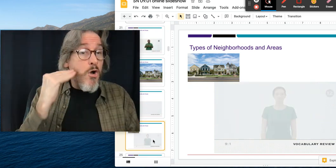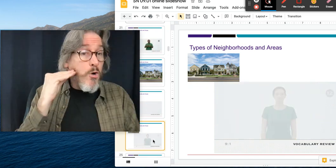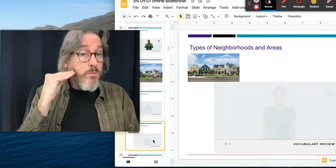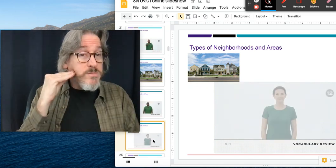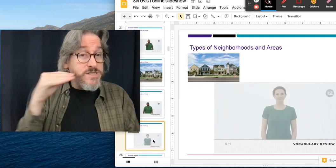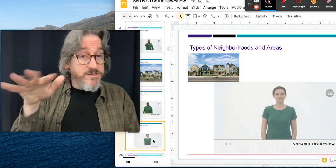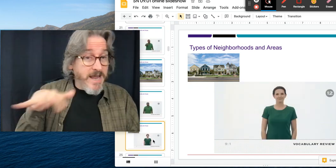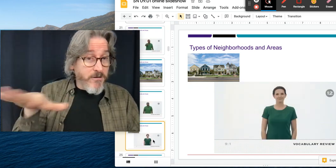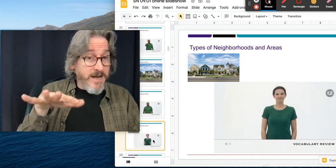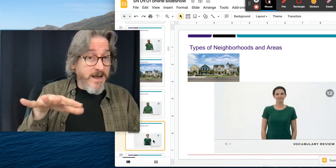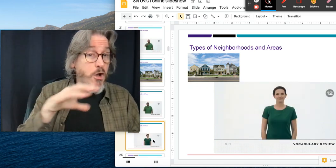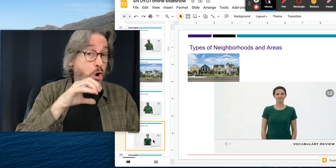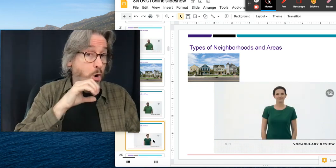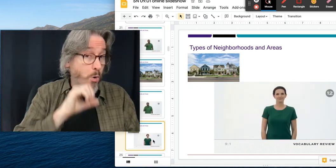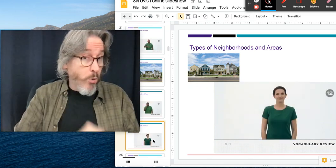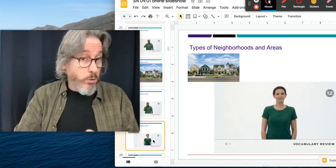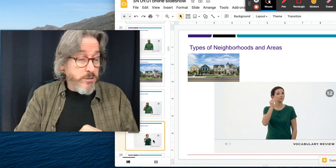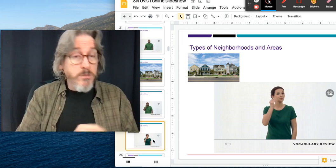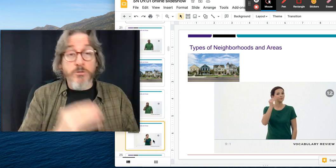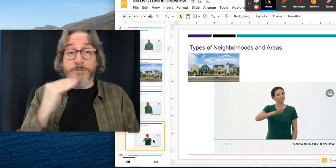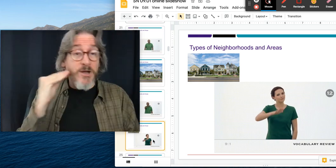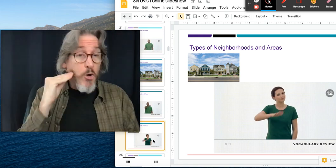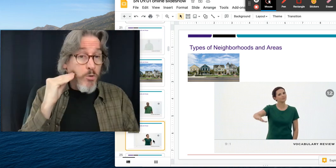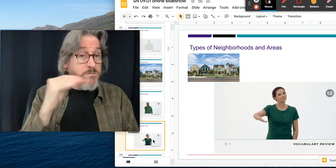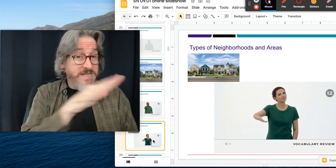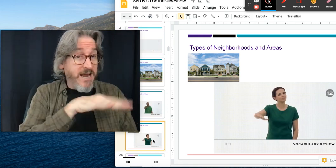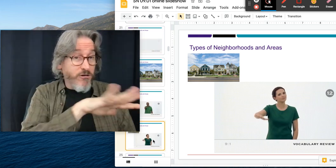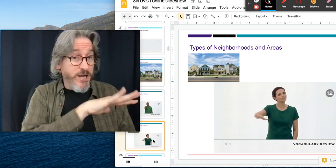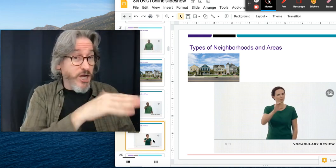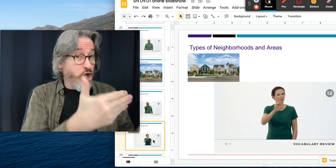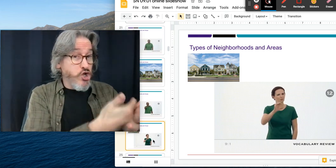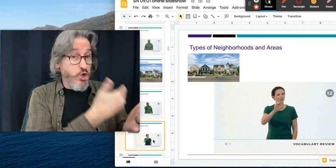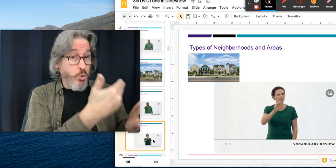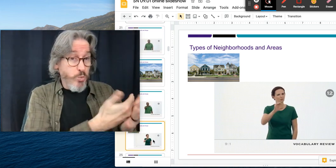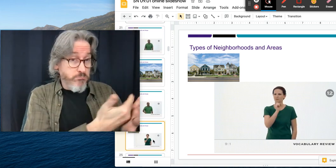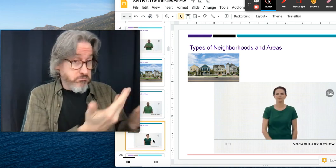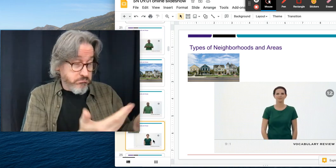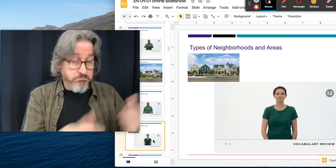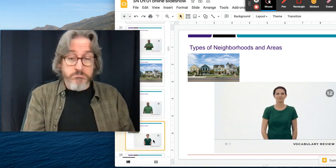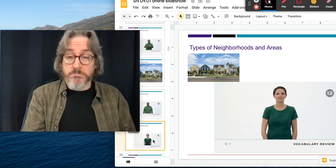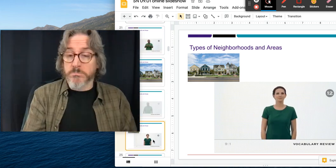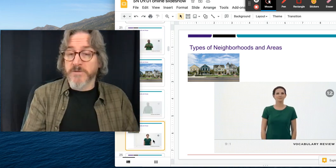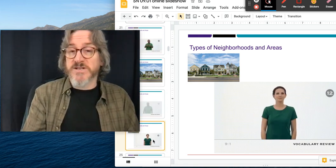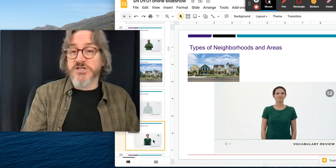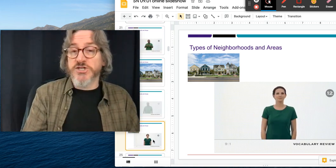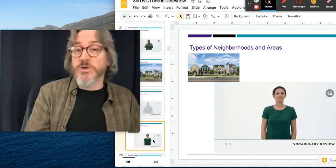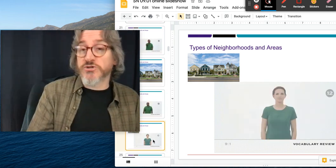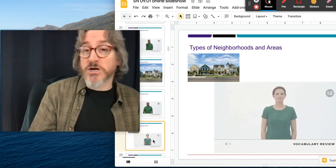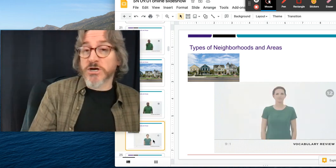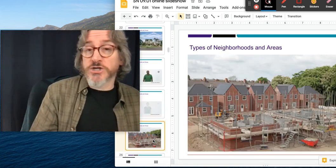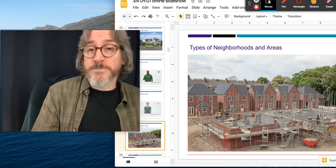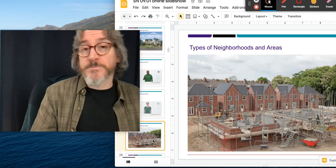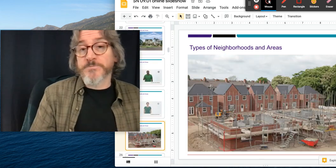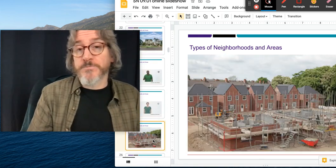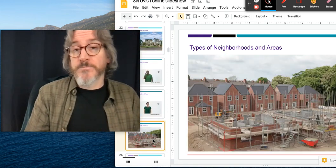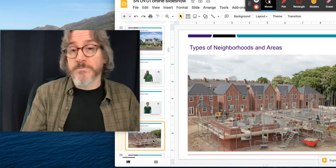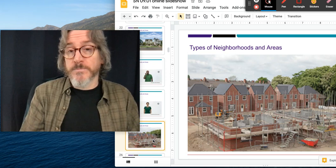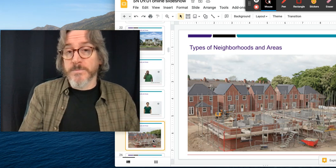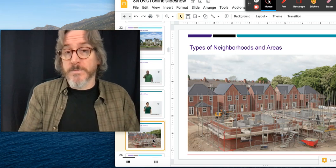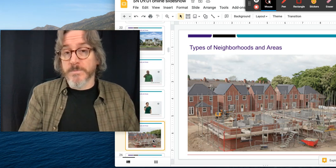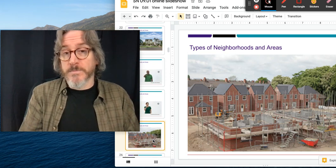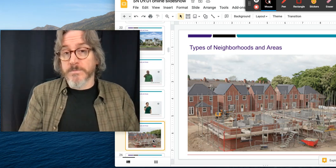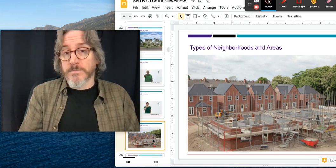And homes, area, old. Could be homes, area, new, if it's new construction.